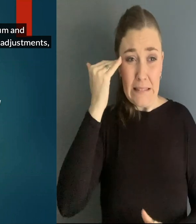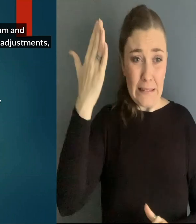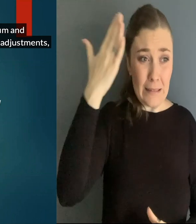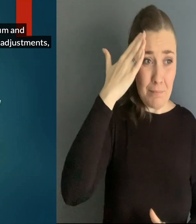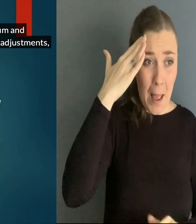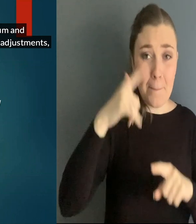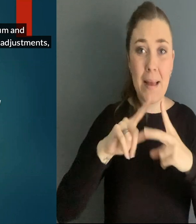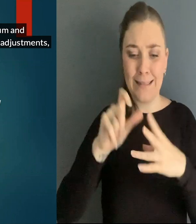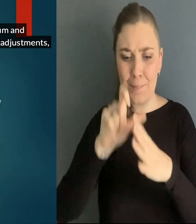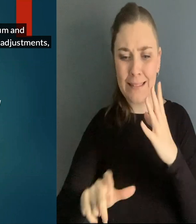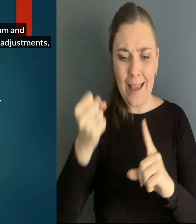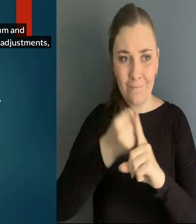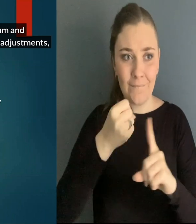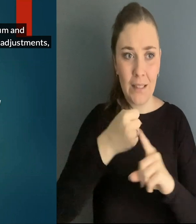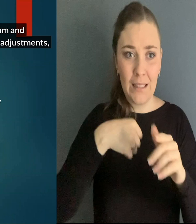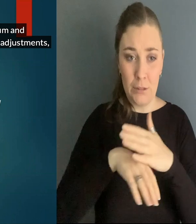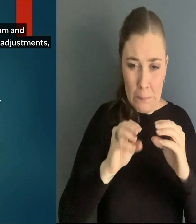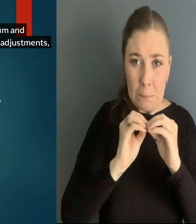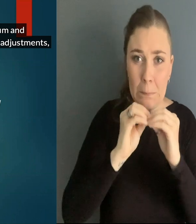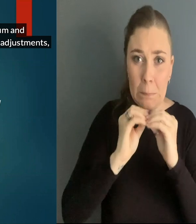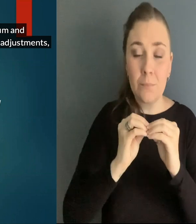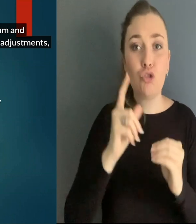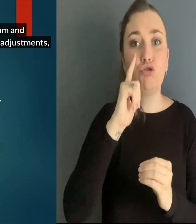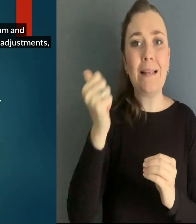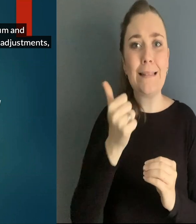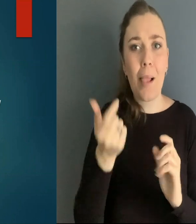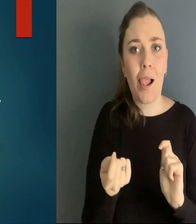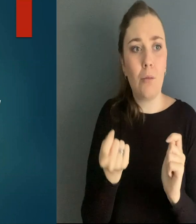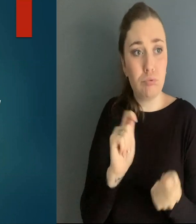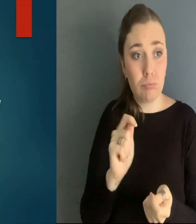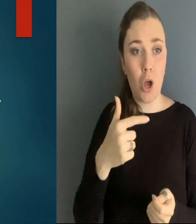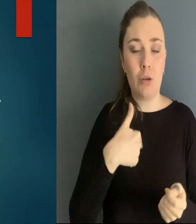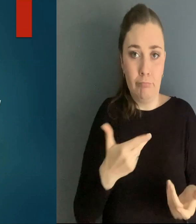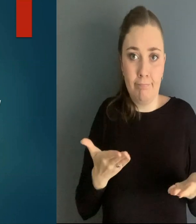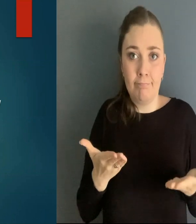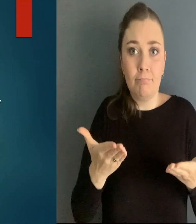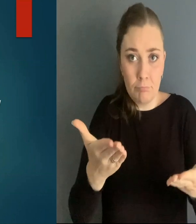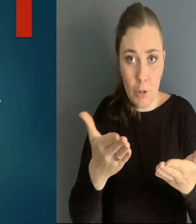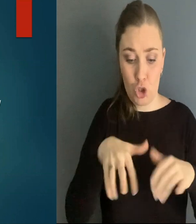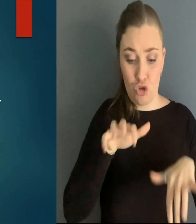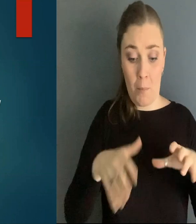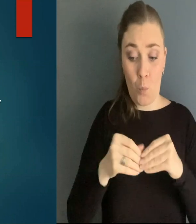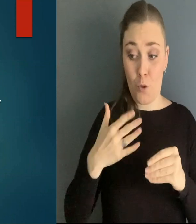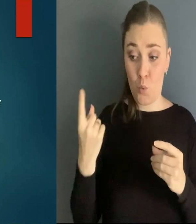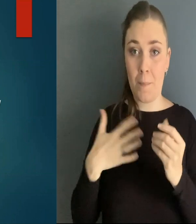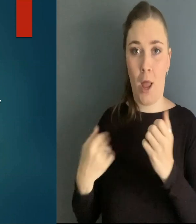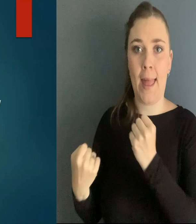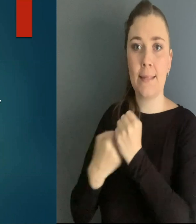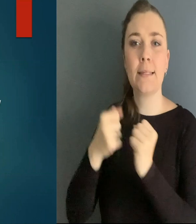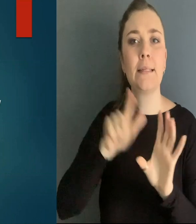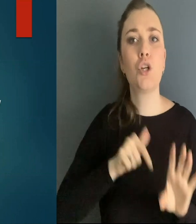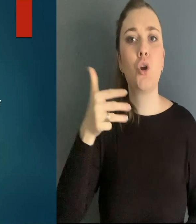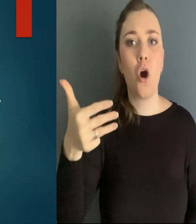mum and disability advocates in negotiating for reasonable adjustments i was given permission to type with my aiding e and i